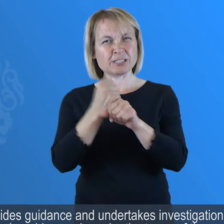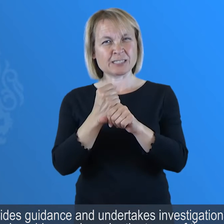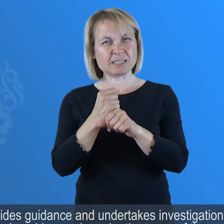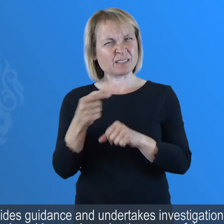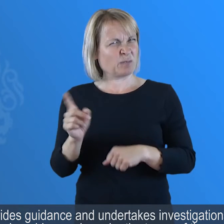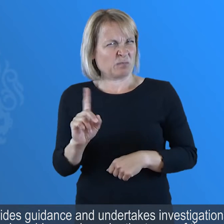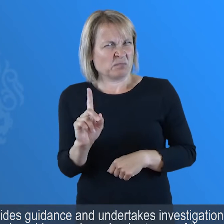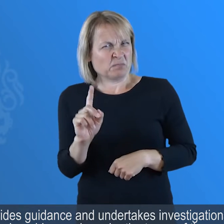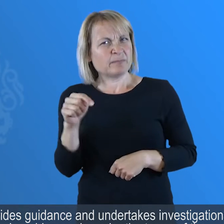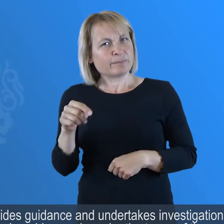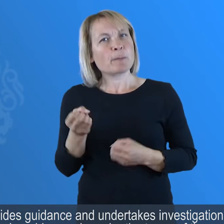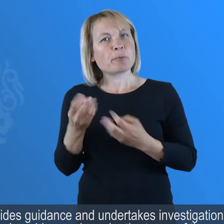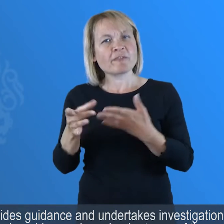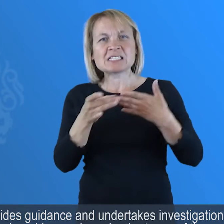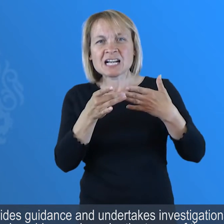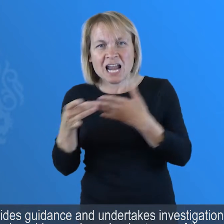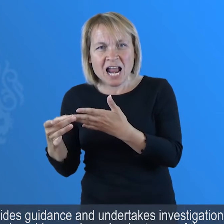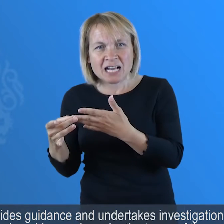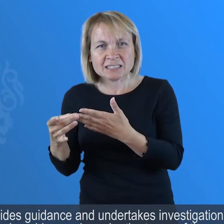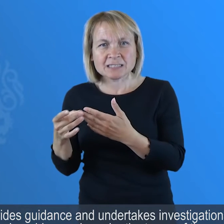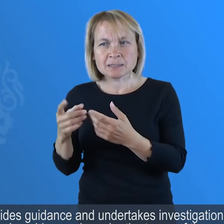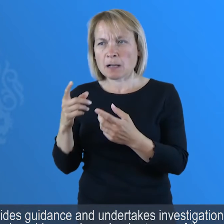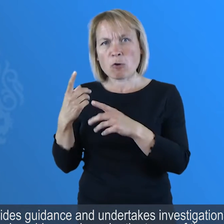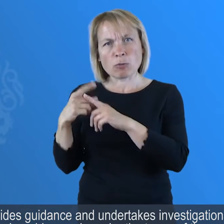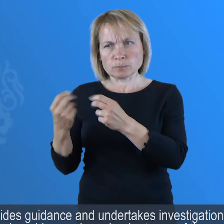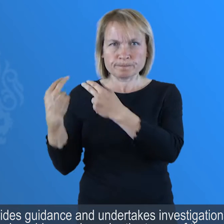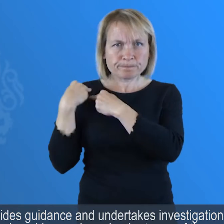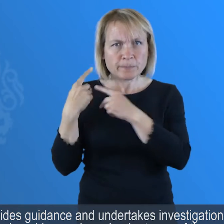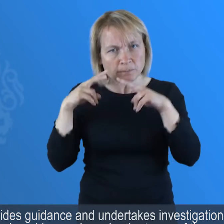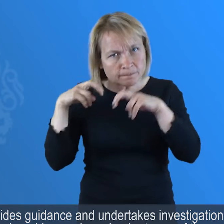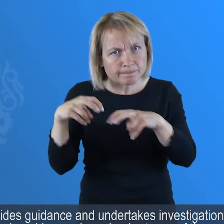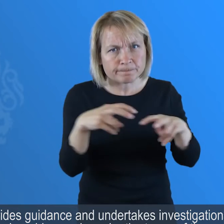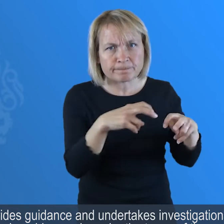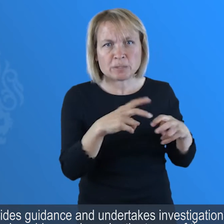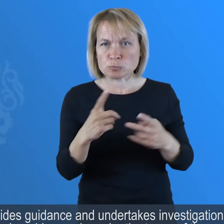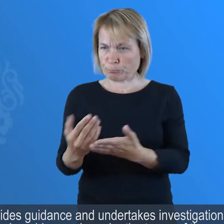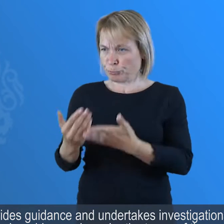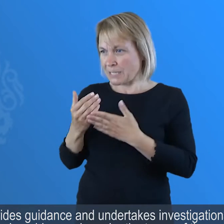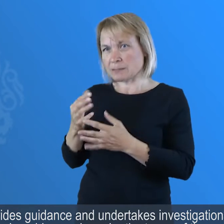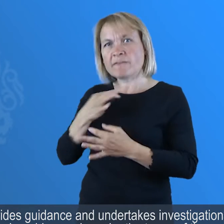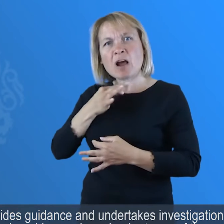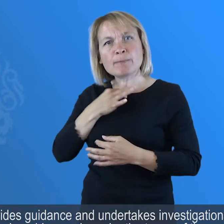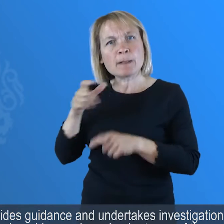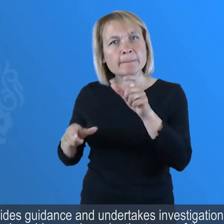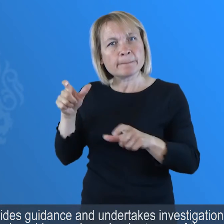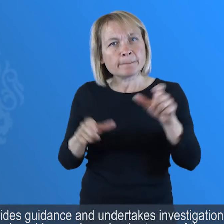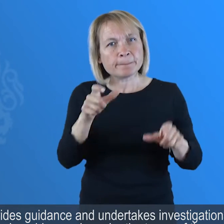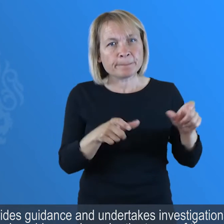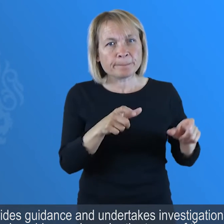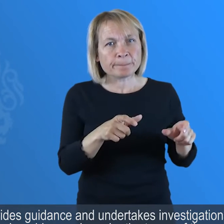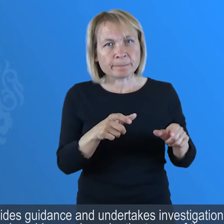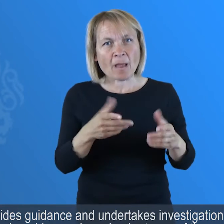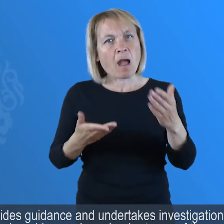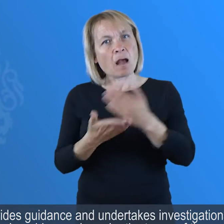The OPG provides guidance and undertakes investigations to protect vulnerable people under the terms of the Adults